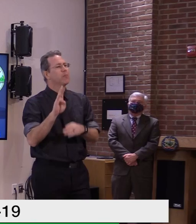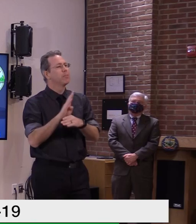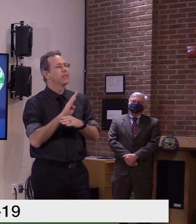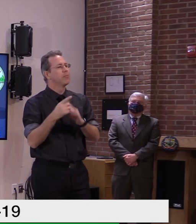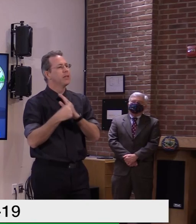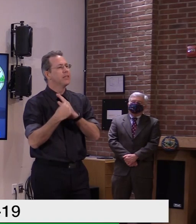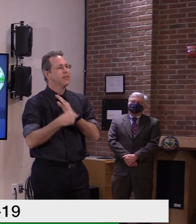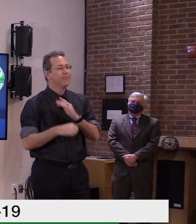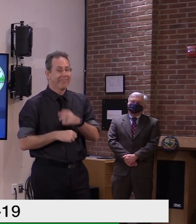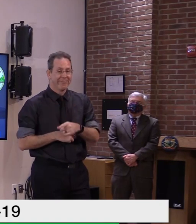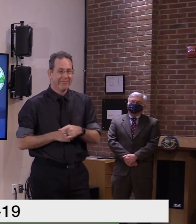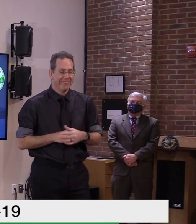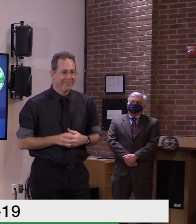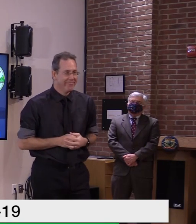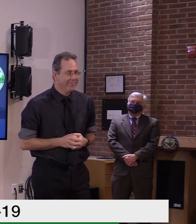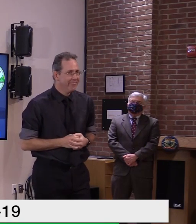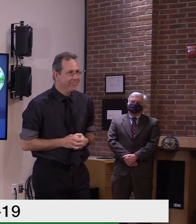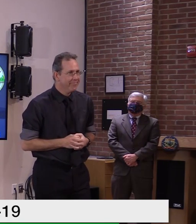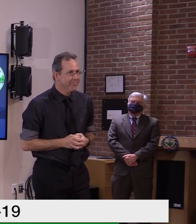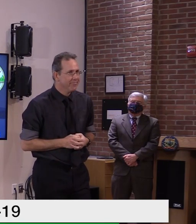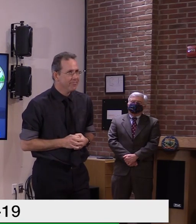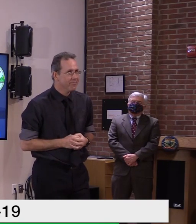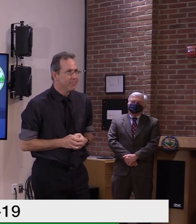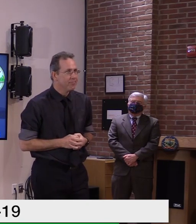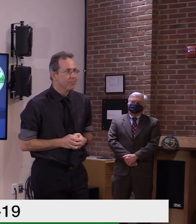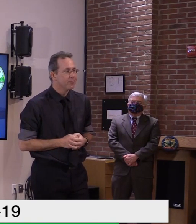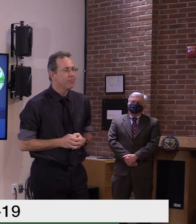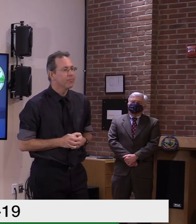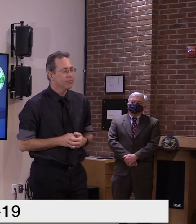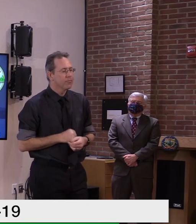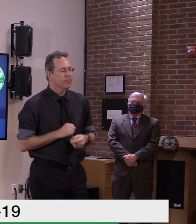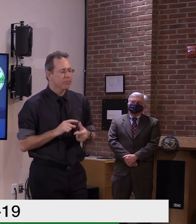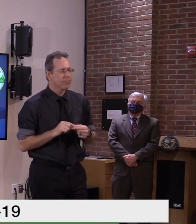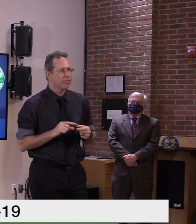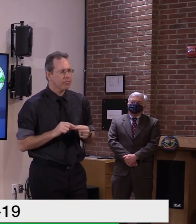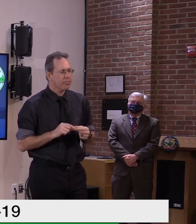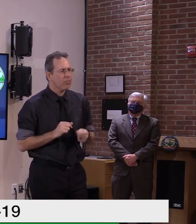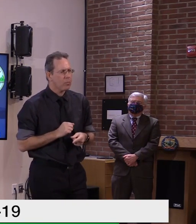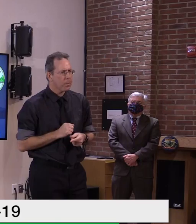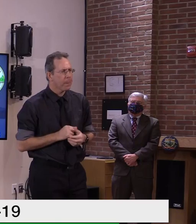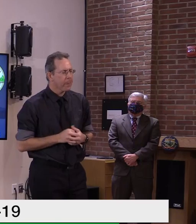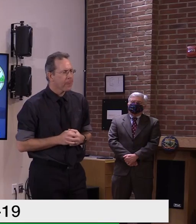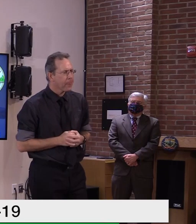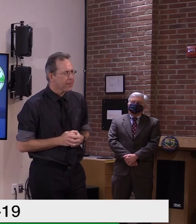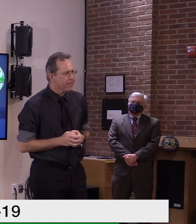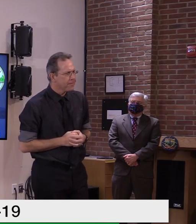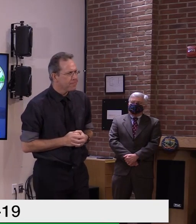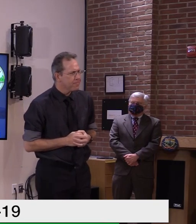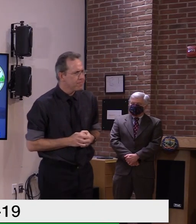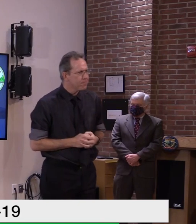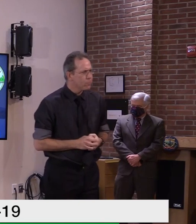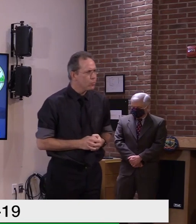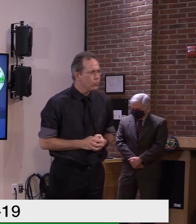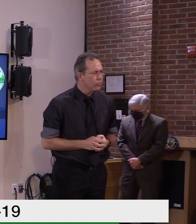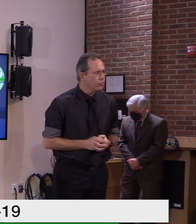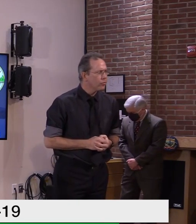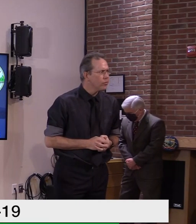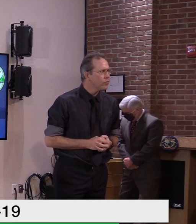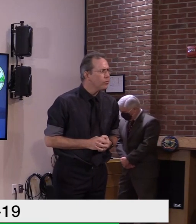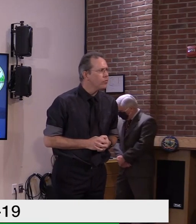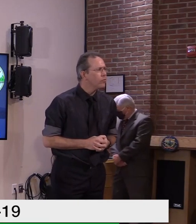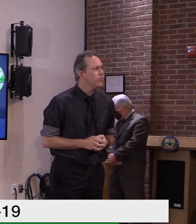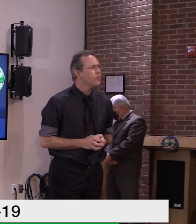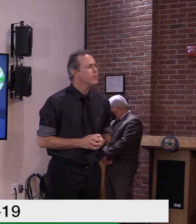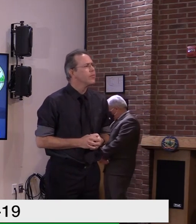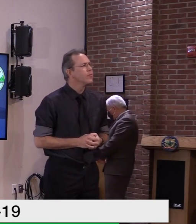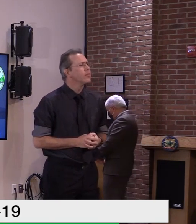Magazine. Hi, Governor. We've been getting, obviously, a lot of calls, and small businesses are very thankful that the PPP, the federal grant,